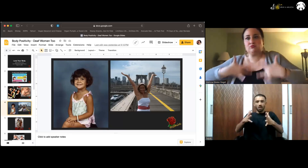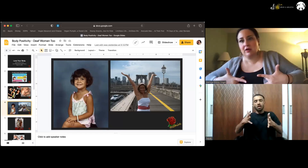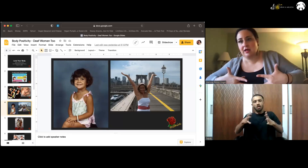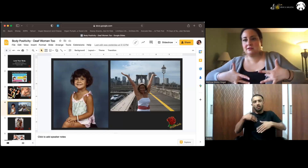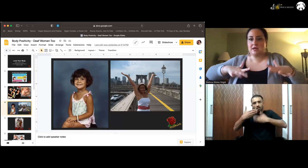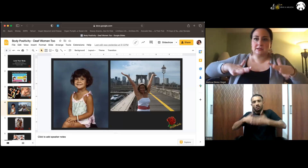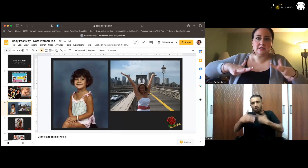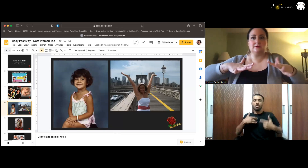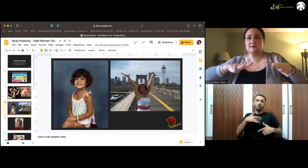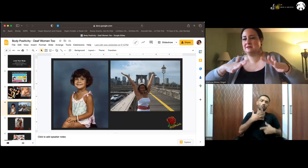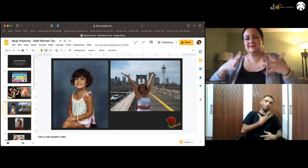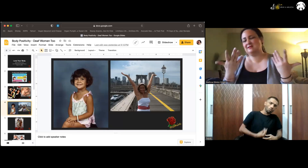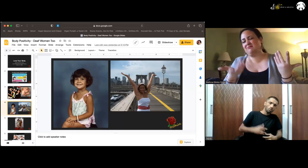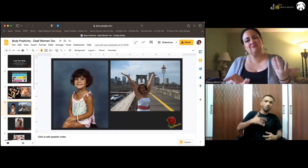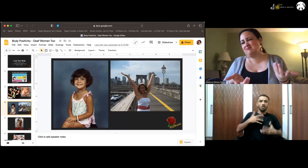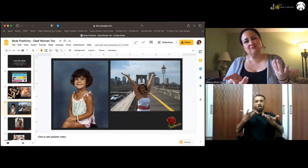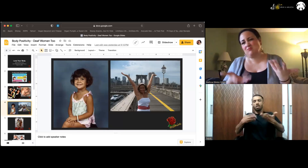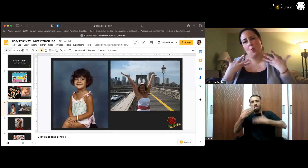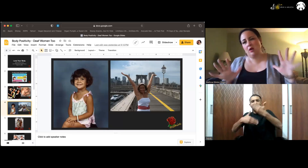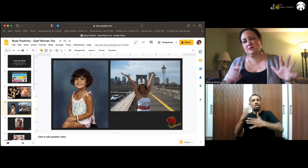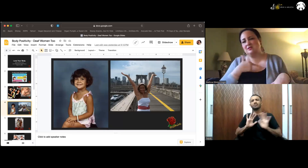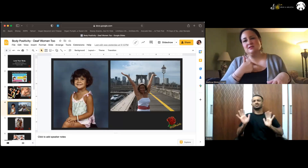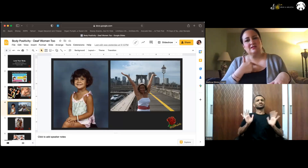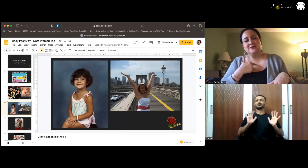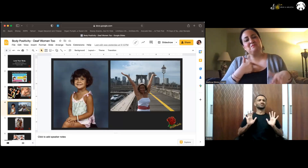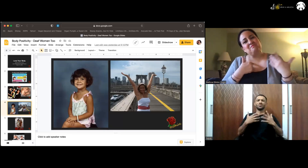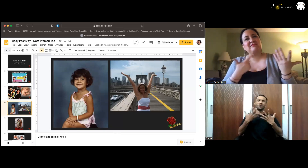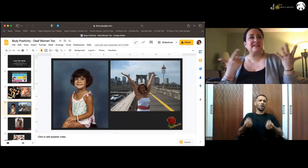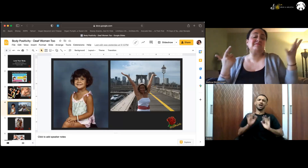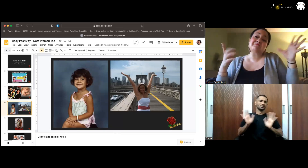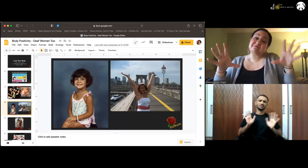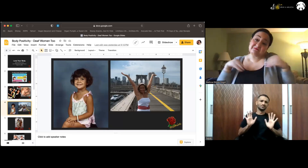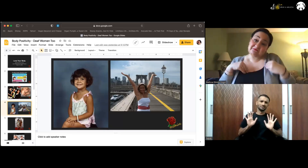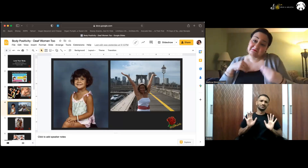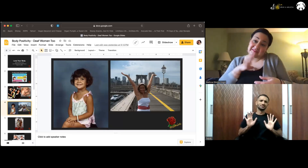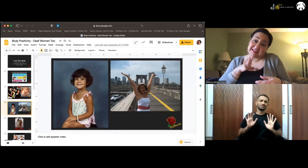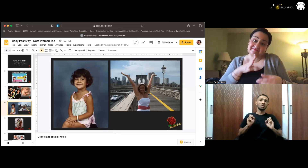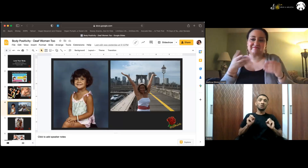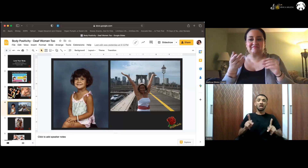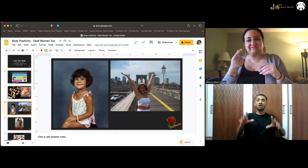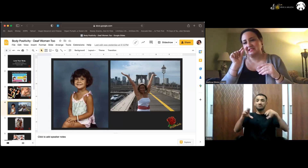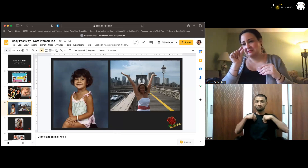me. And with the meantime, like, I was juggling up with my emotions,